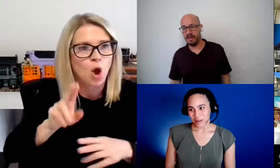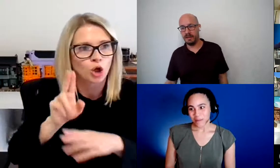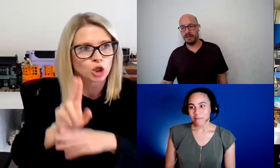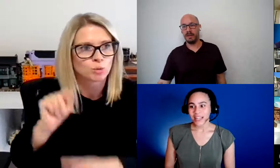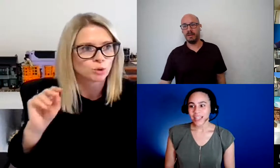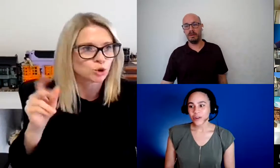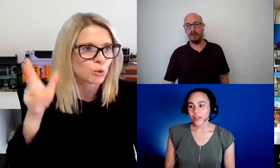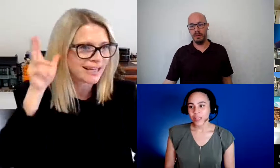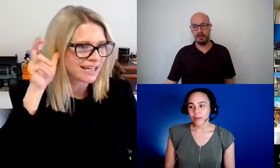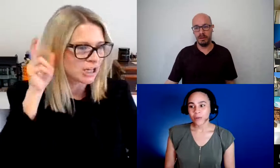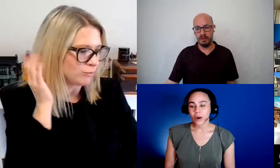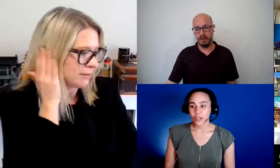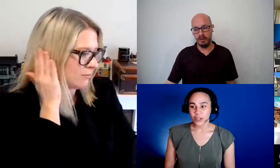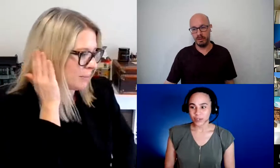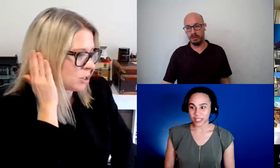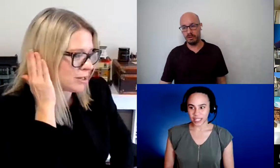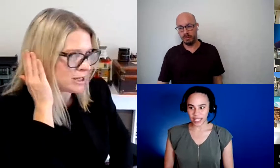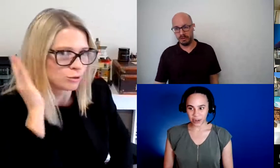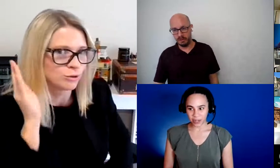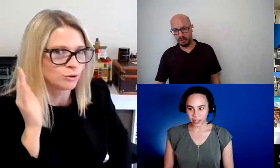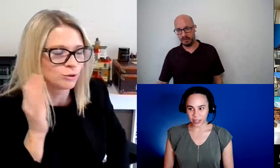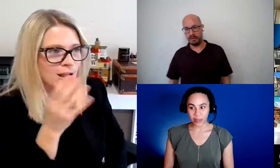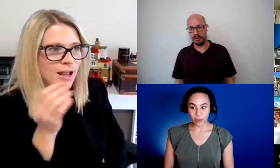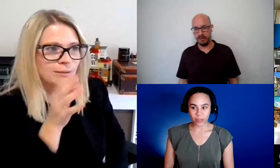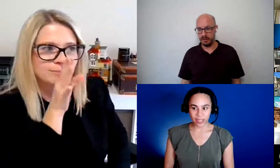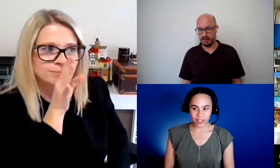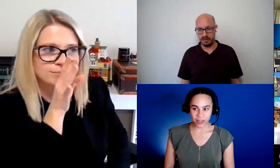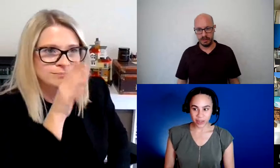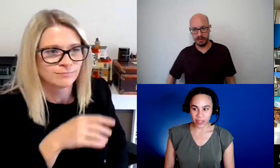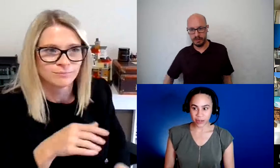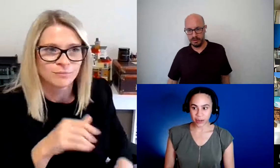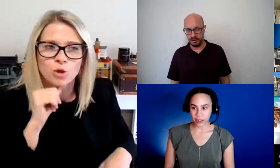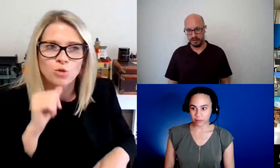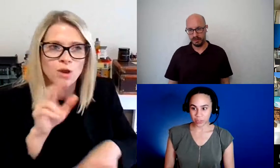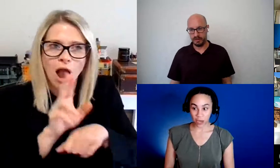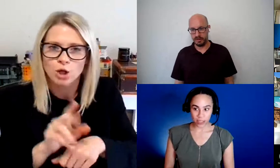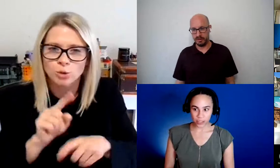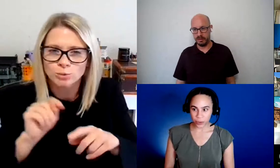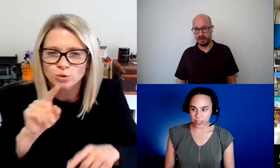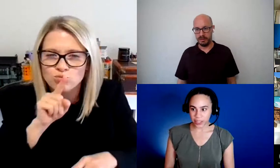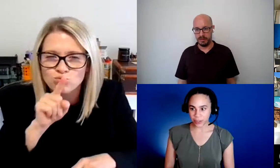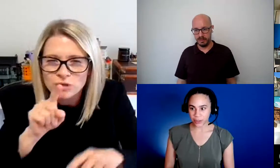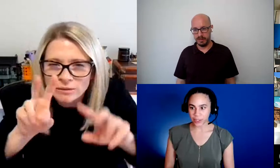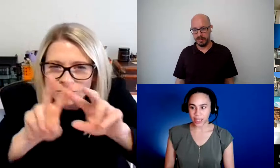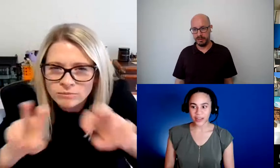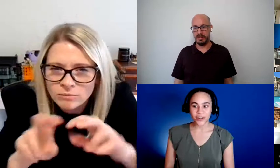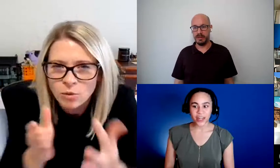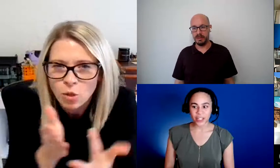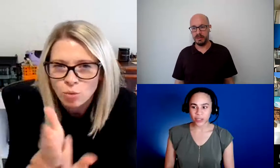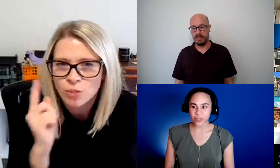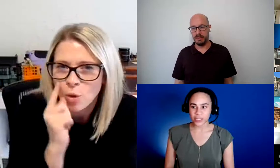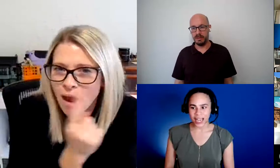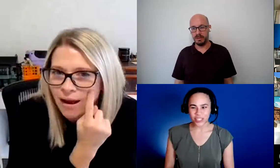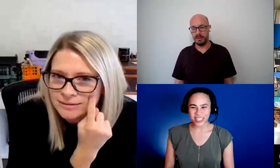Many hearing people are used to hearing and being reliant on their auditory cues. They're not used to actually